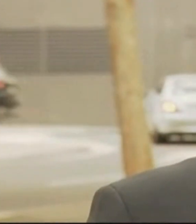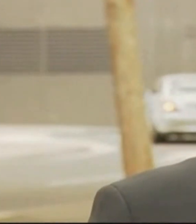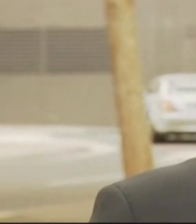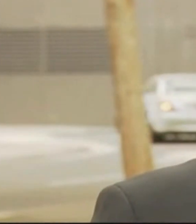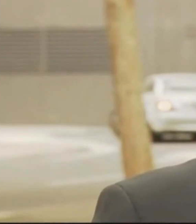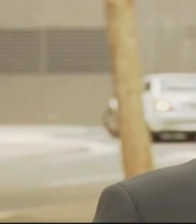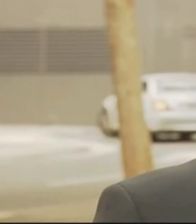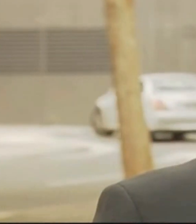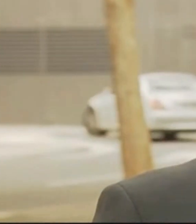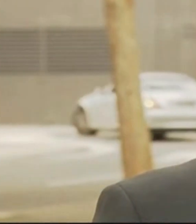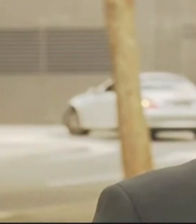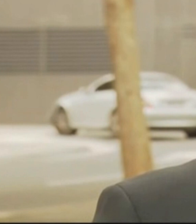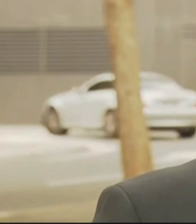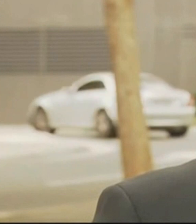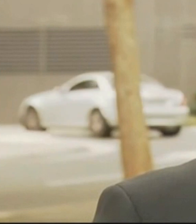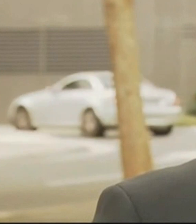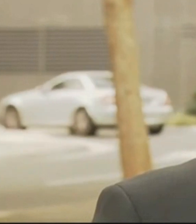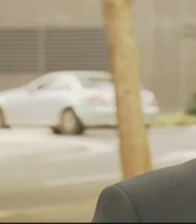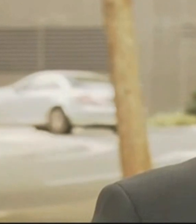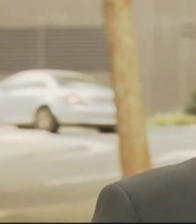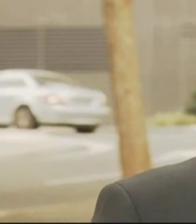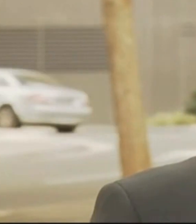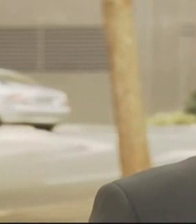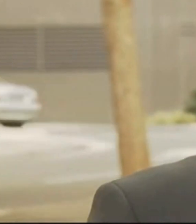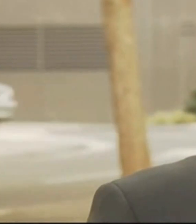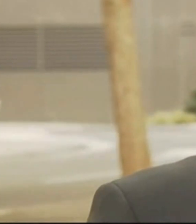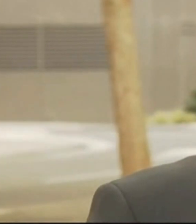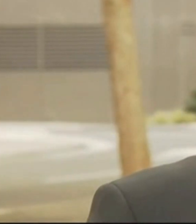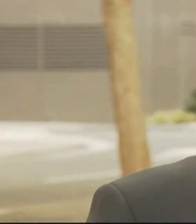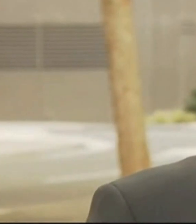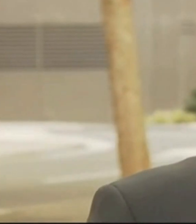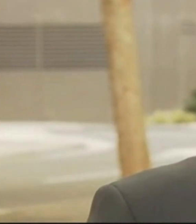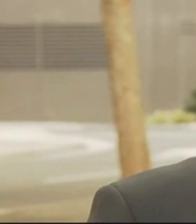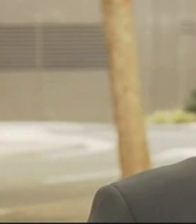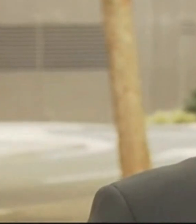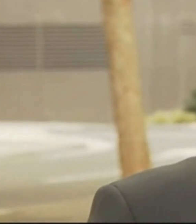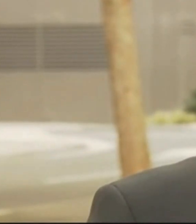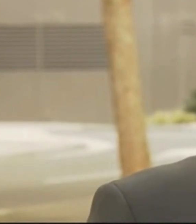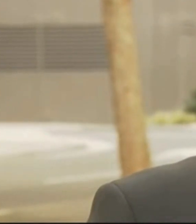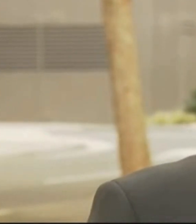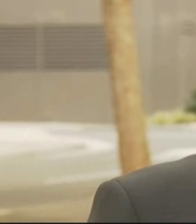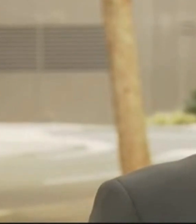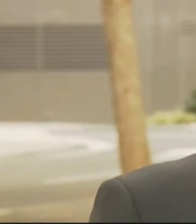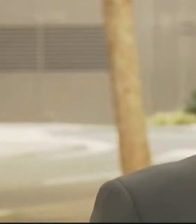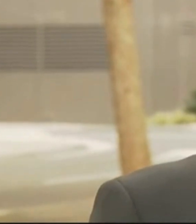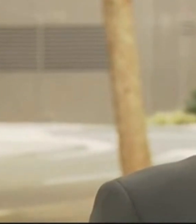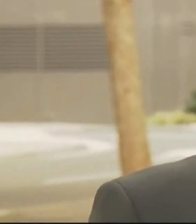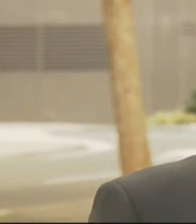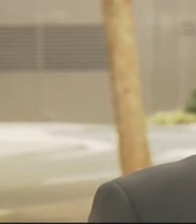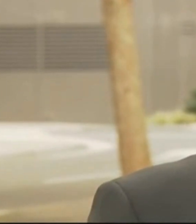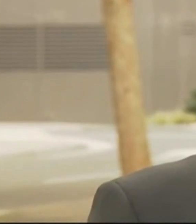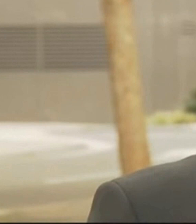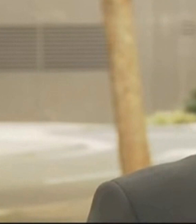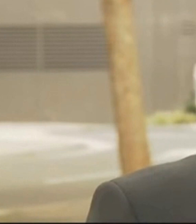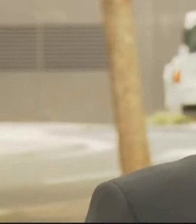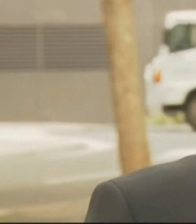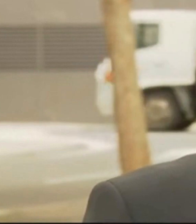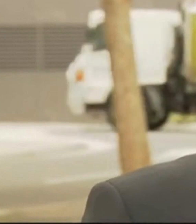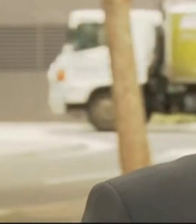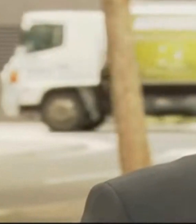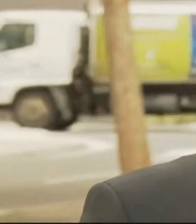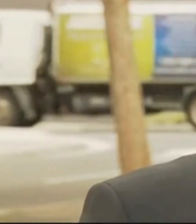want to point fingers, but They seem to be consistently breaching it. Was the fundamental hotspot right back at the beginning? For months they left the country in a number of